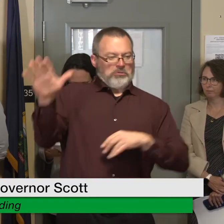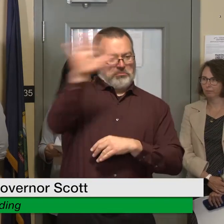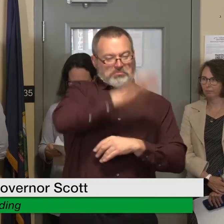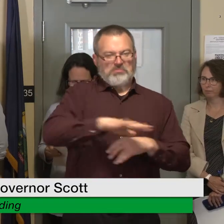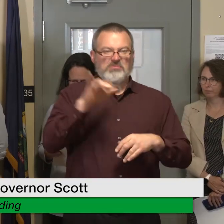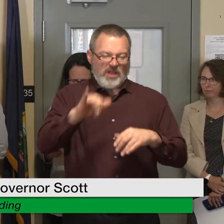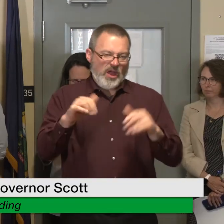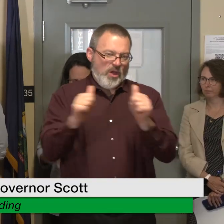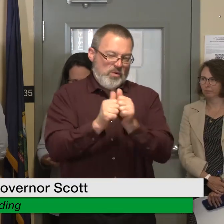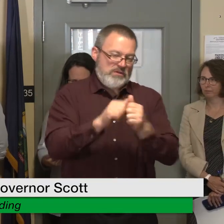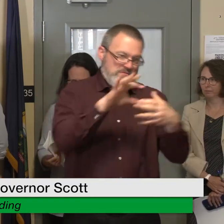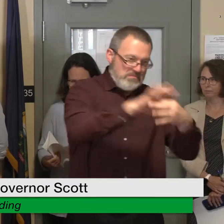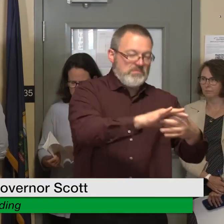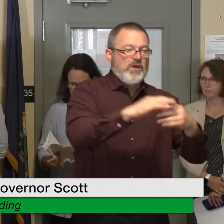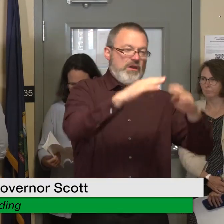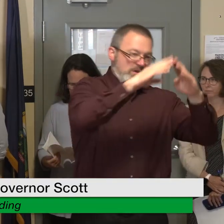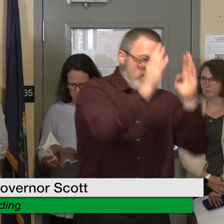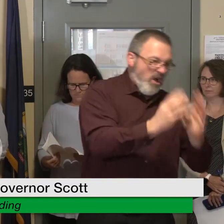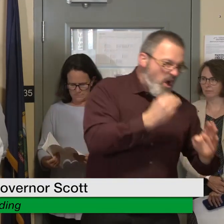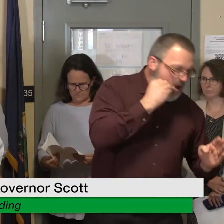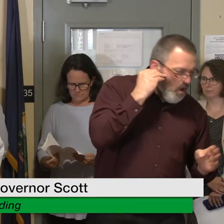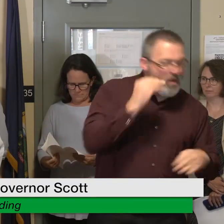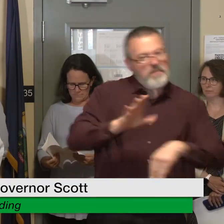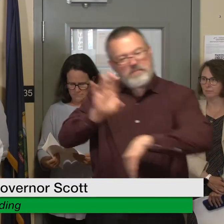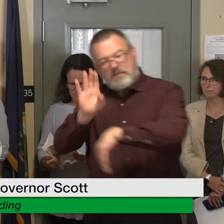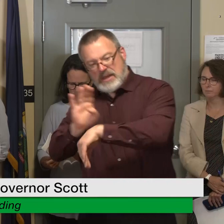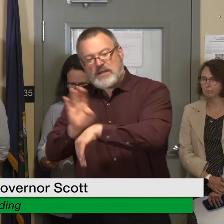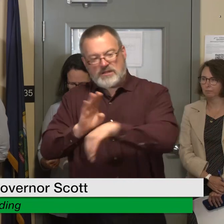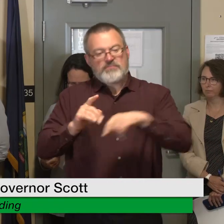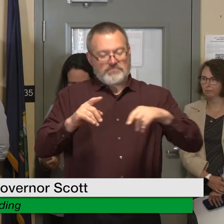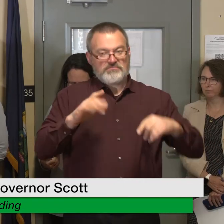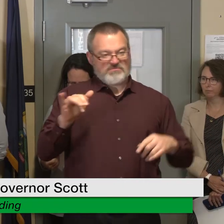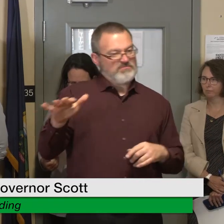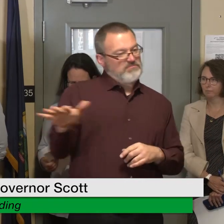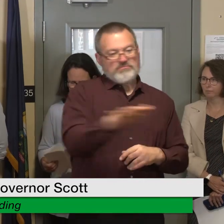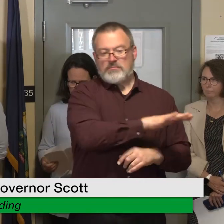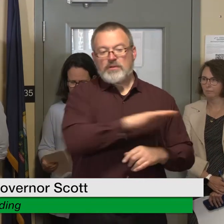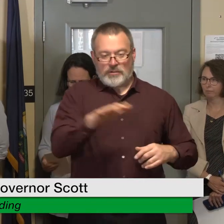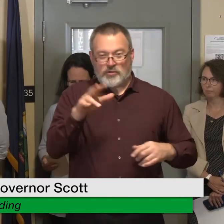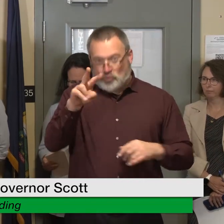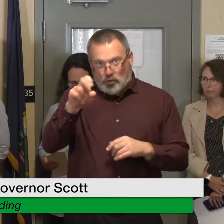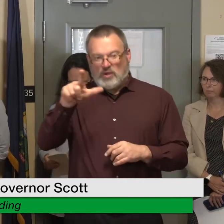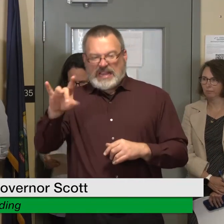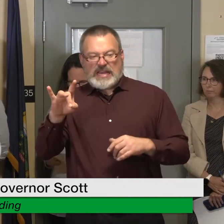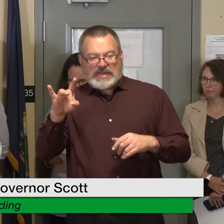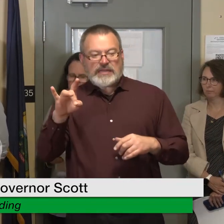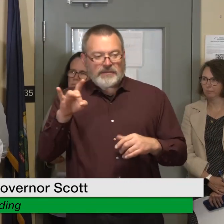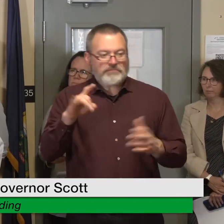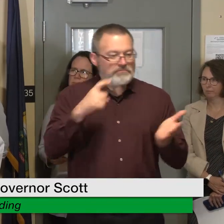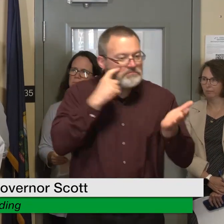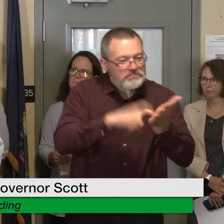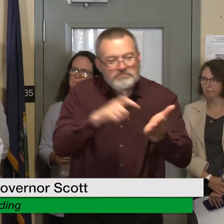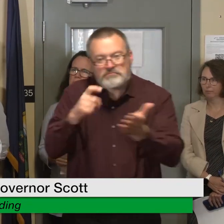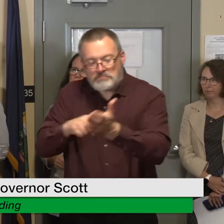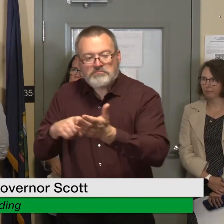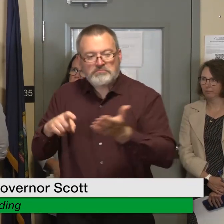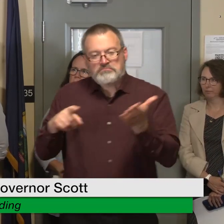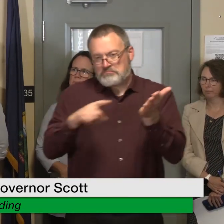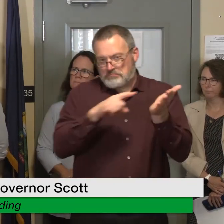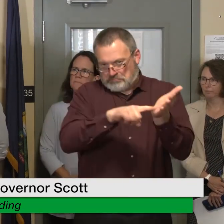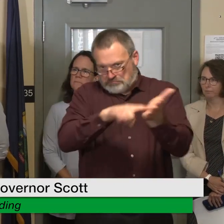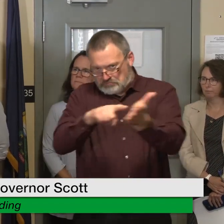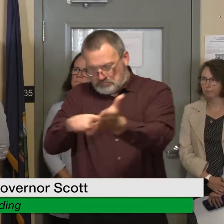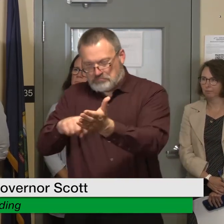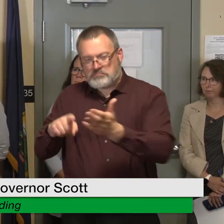storm. Their efforts are ongoing and they'll continue until as long as necessary. Vermont Emergency